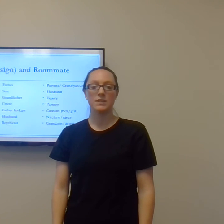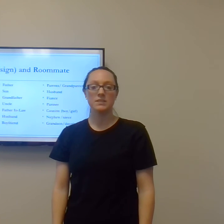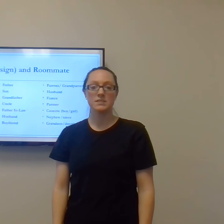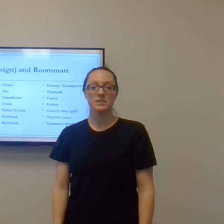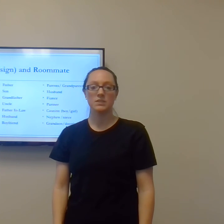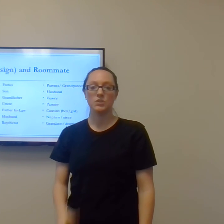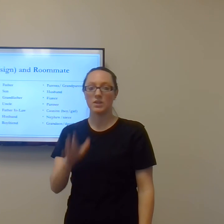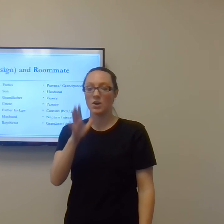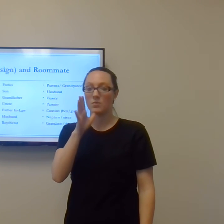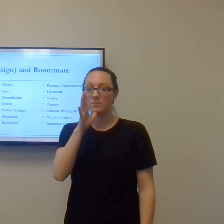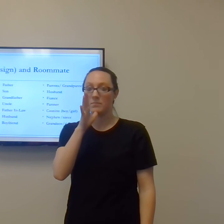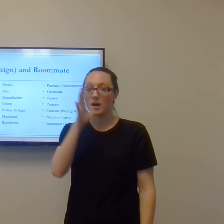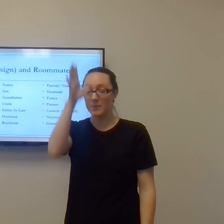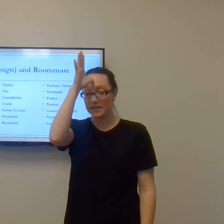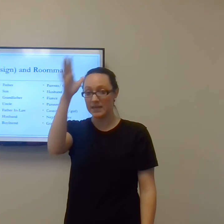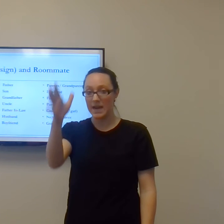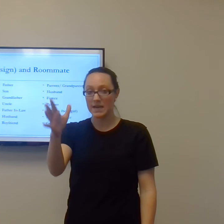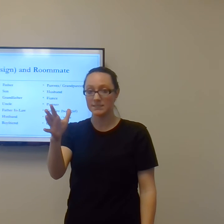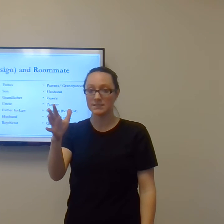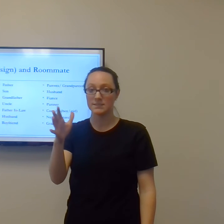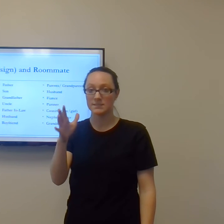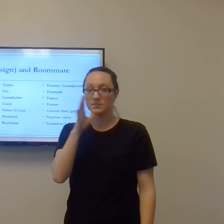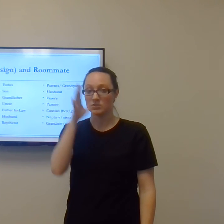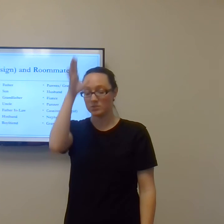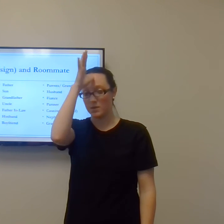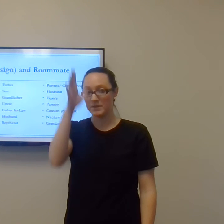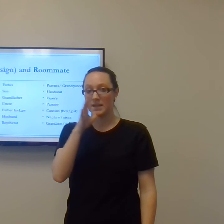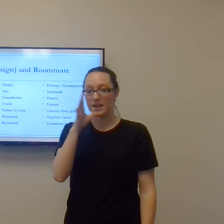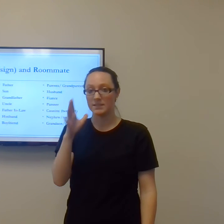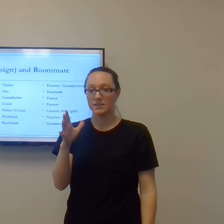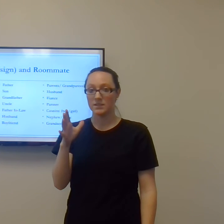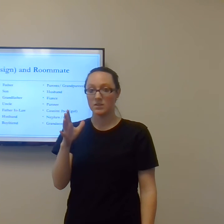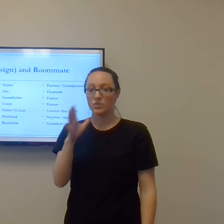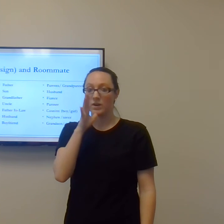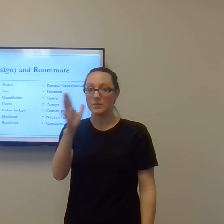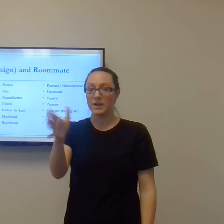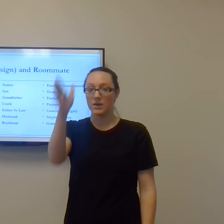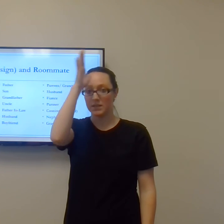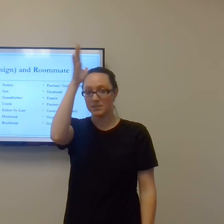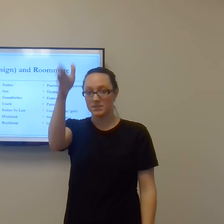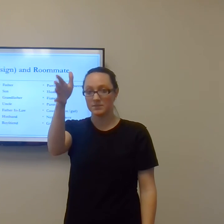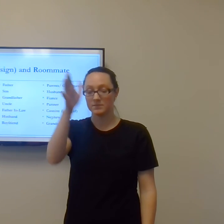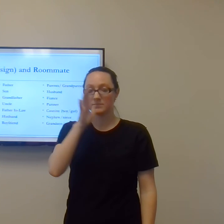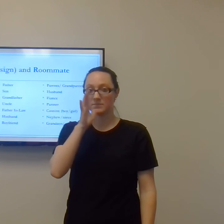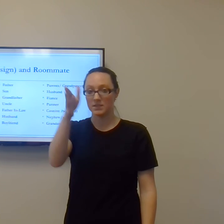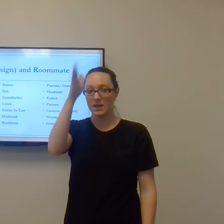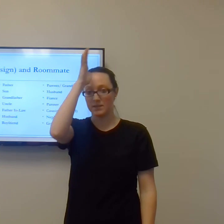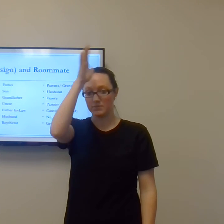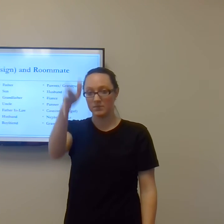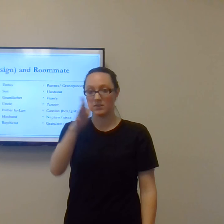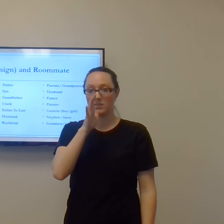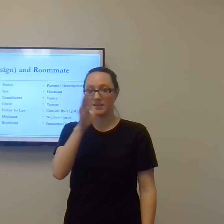Parents, you can go mom and dad, just mom and dad. Grandparents, kind of like